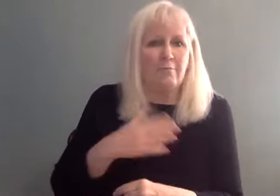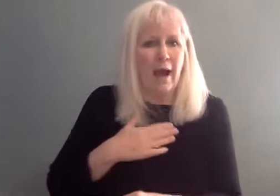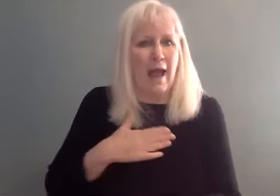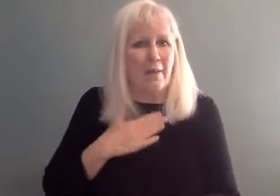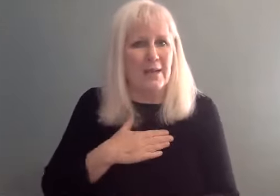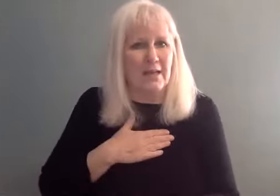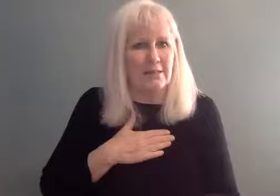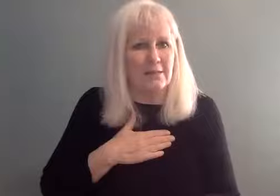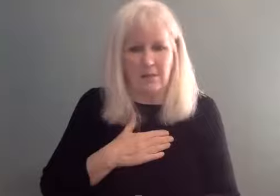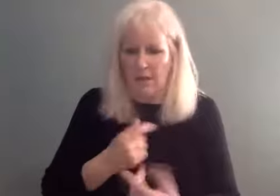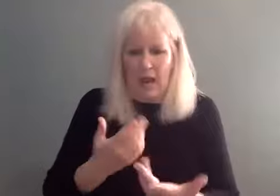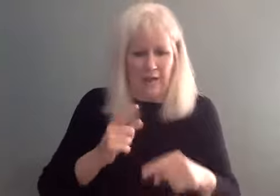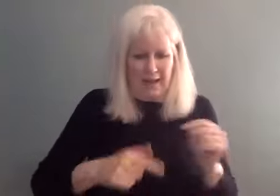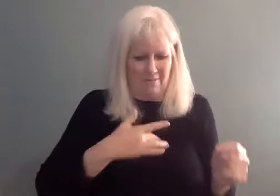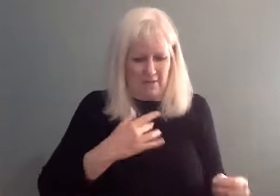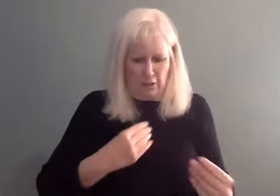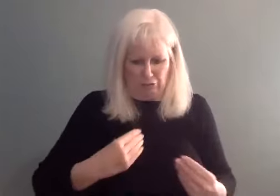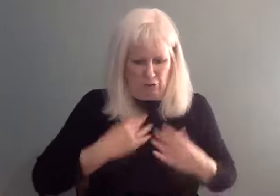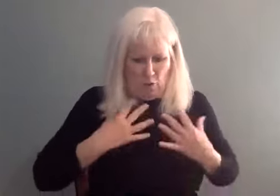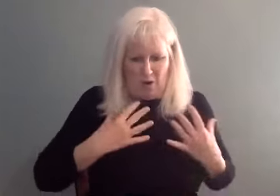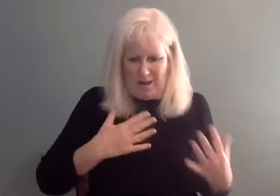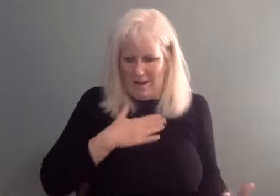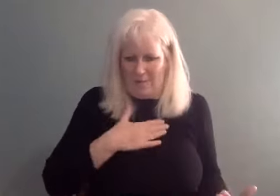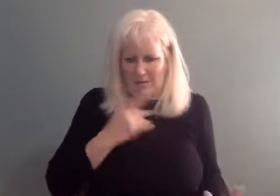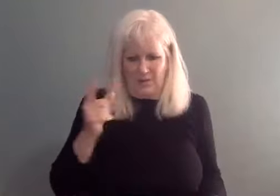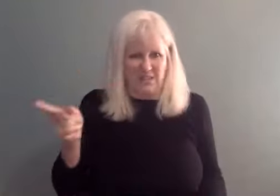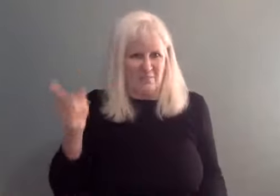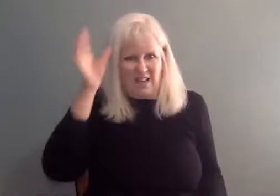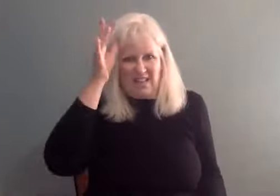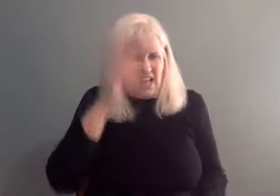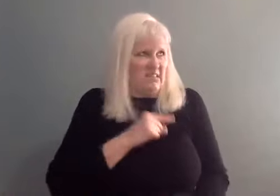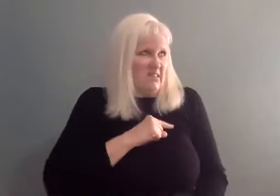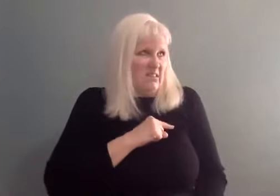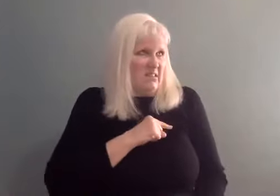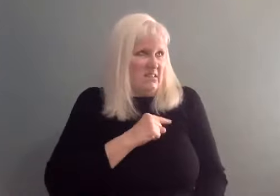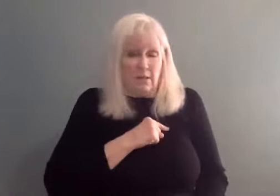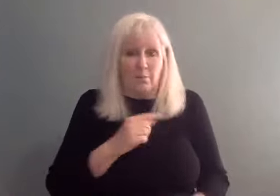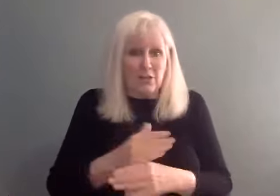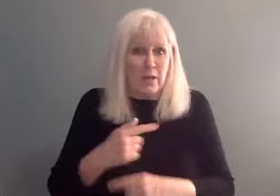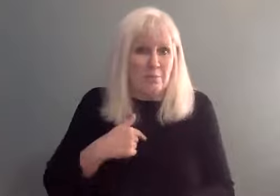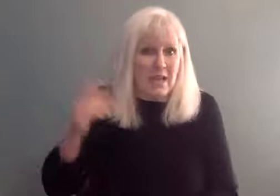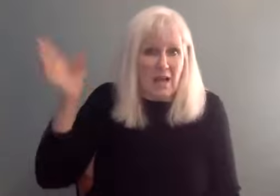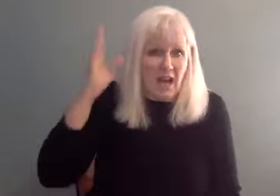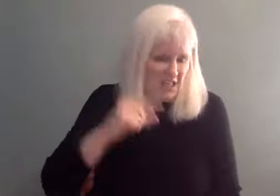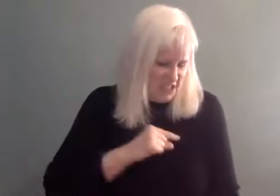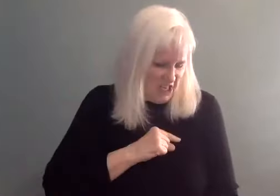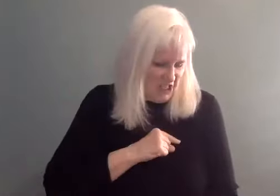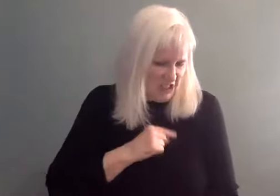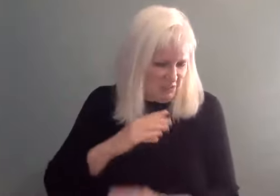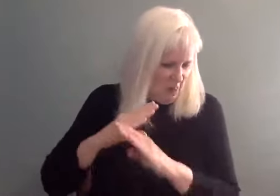between me and my joy, between me and my God. All of that guilt was still there. I knew I owed him money. I